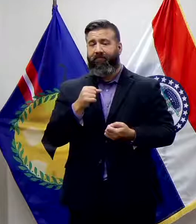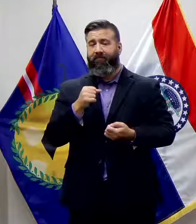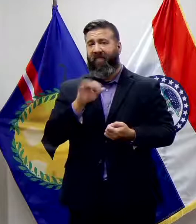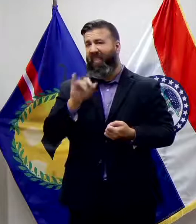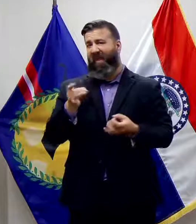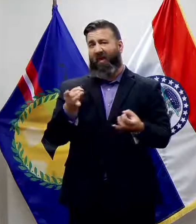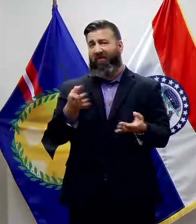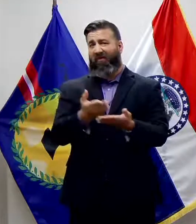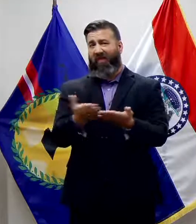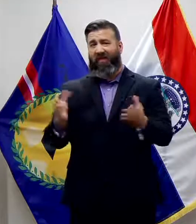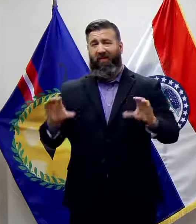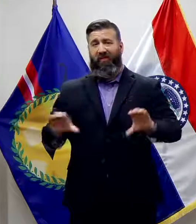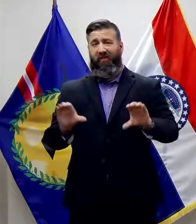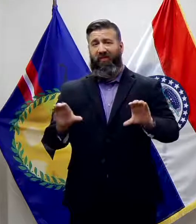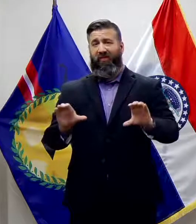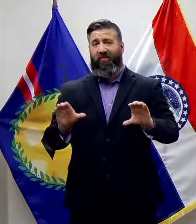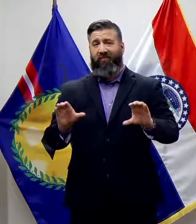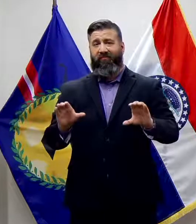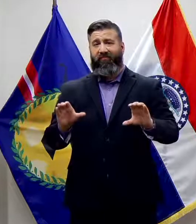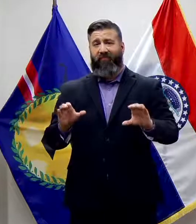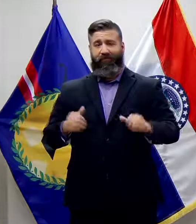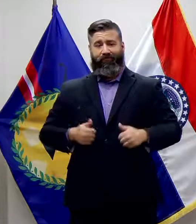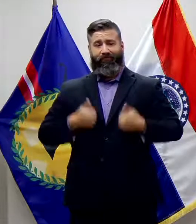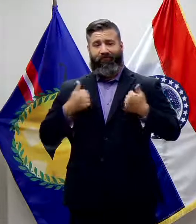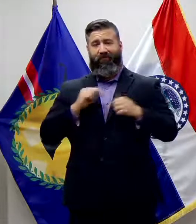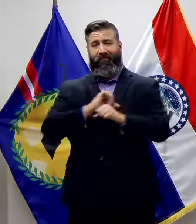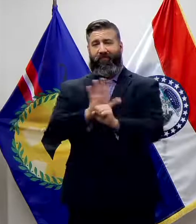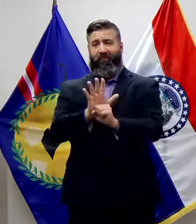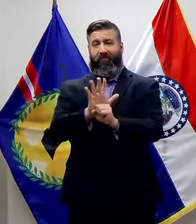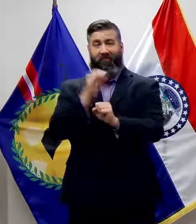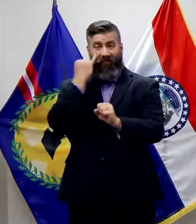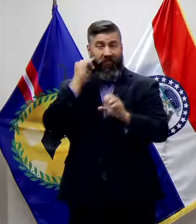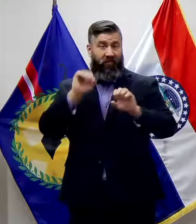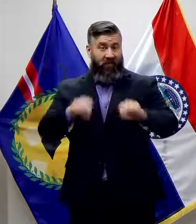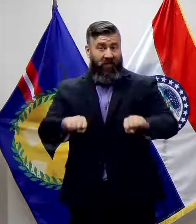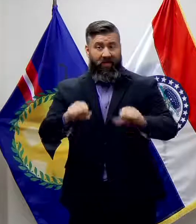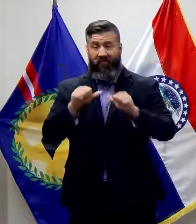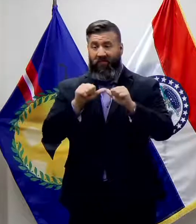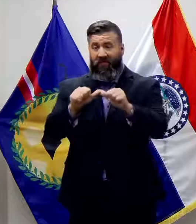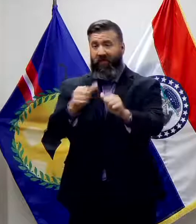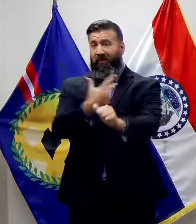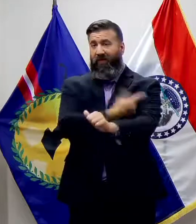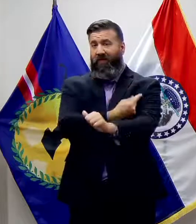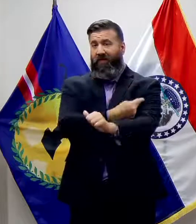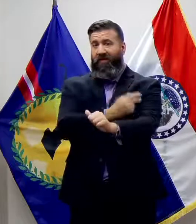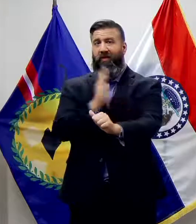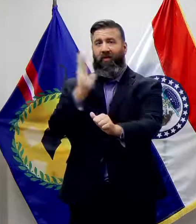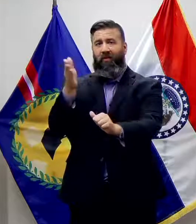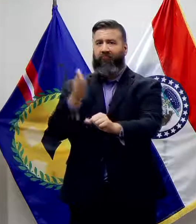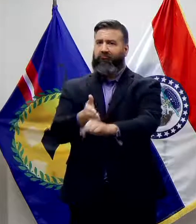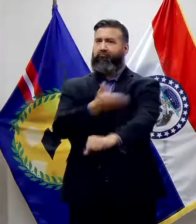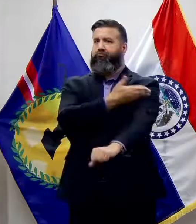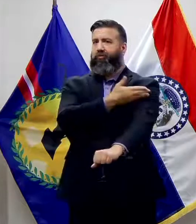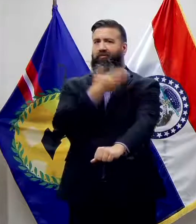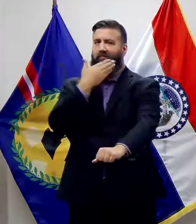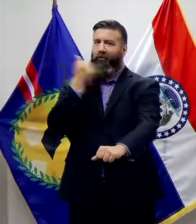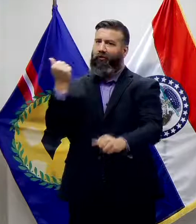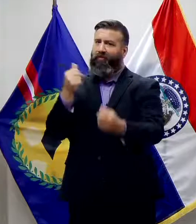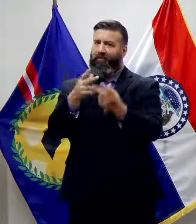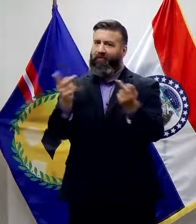that terrible of a thing to do to get us through this. And if we can do that and continue to get vaccinated, then we'll be in a really good spot.